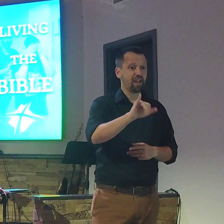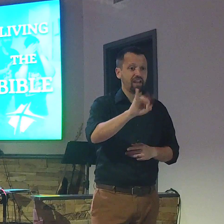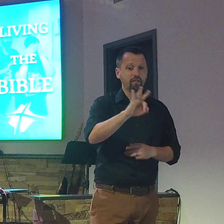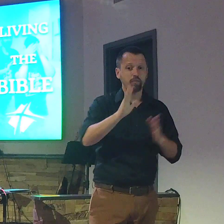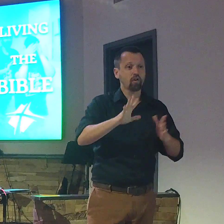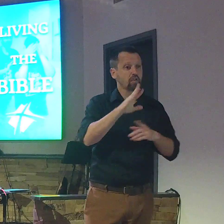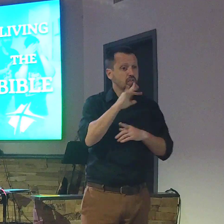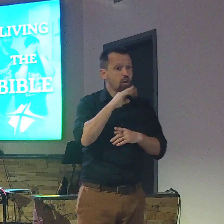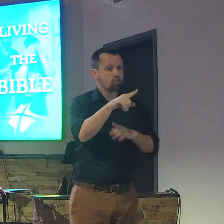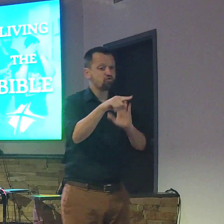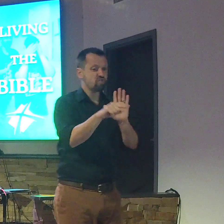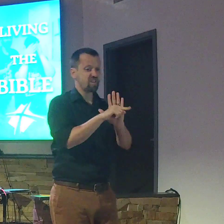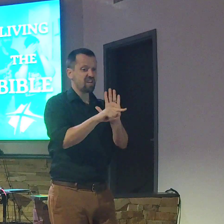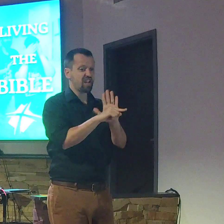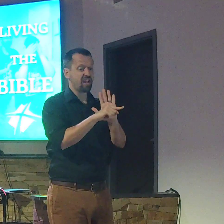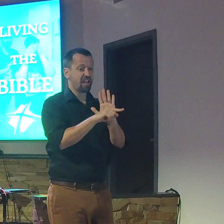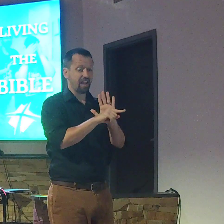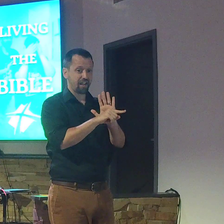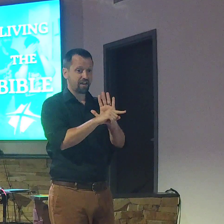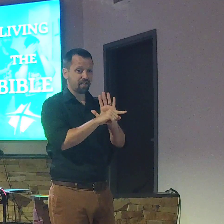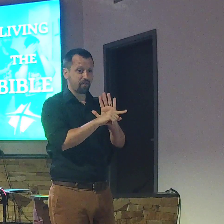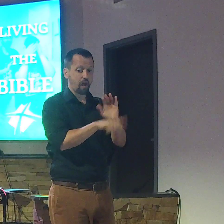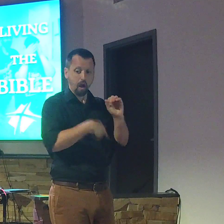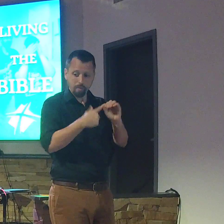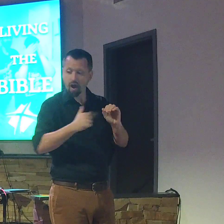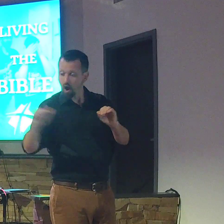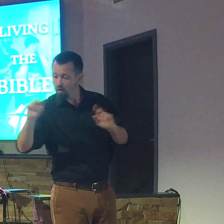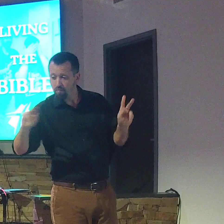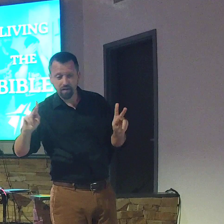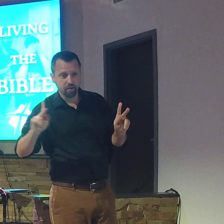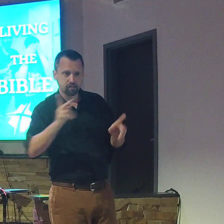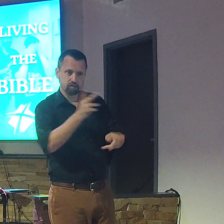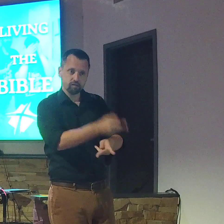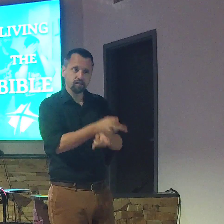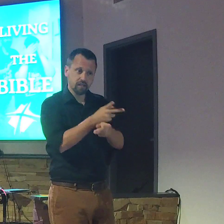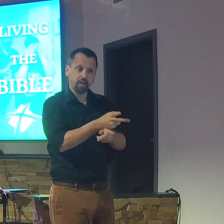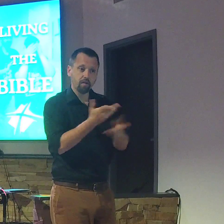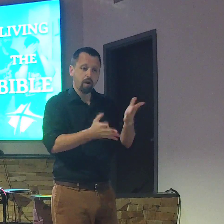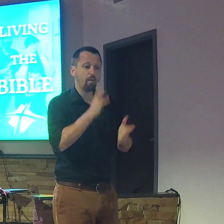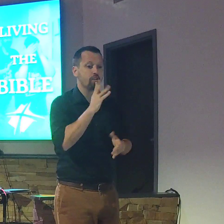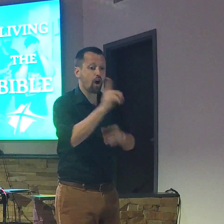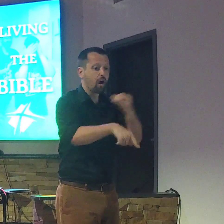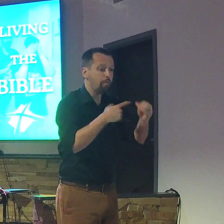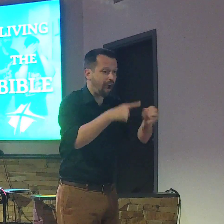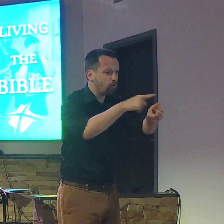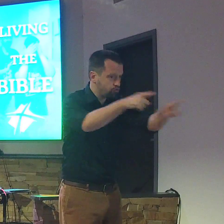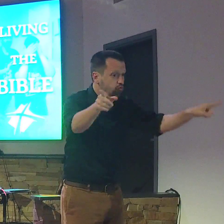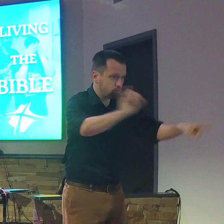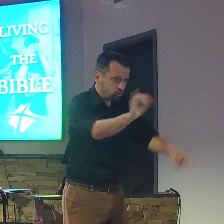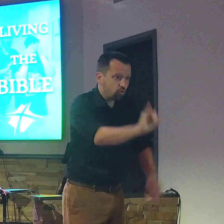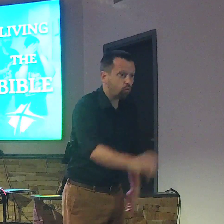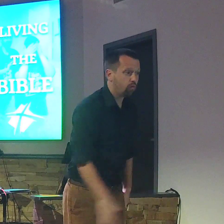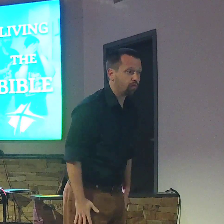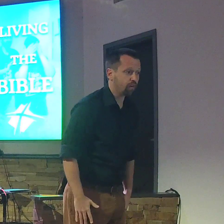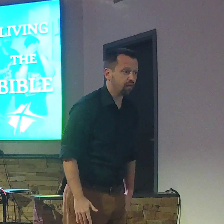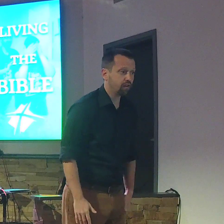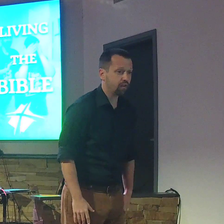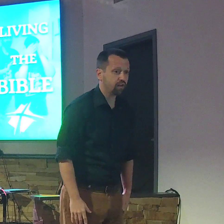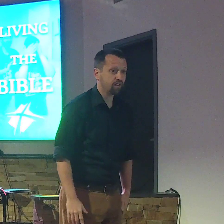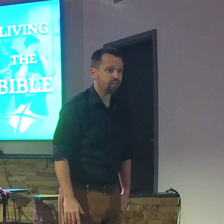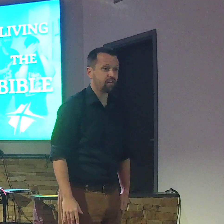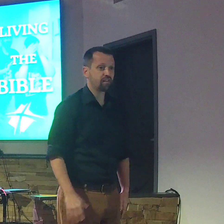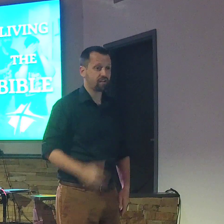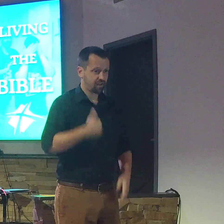others, beware, because they're probably speaking negatively about you to others. Come on. So I've